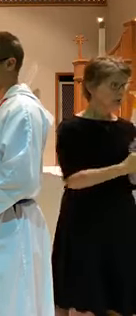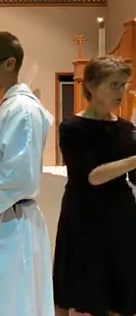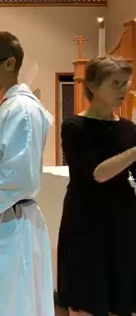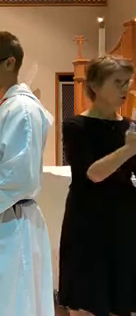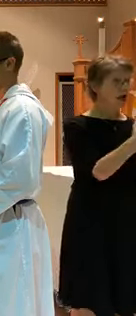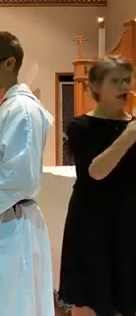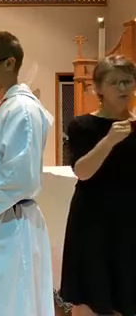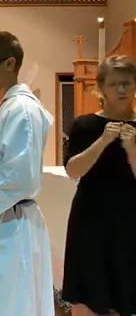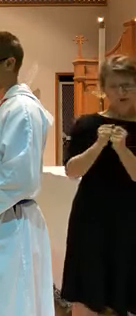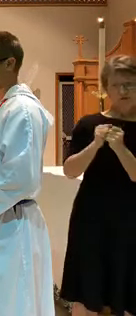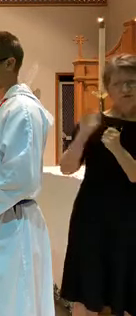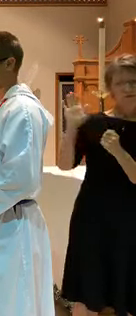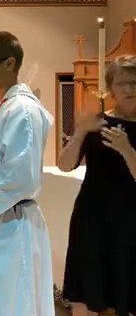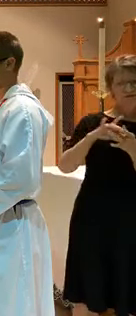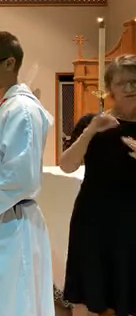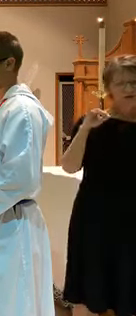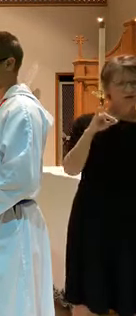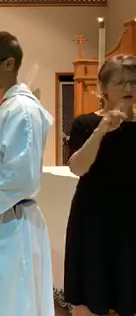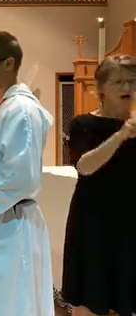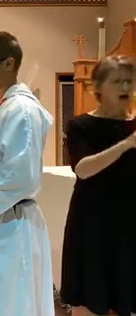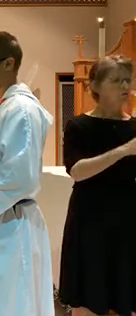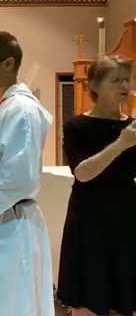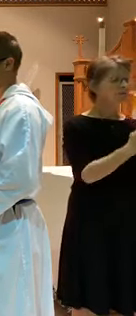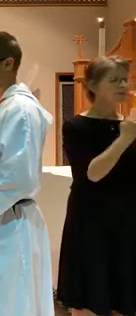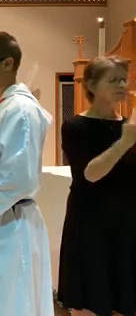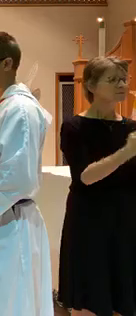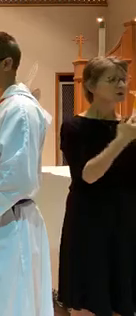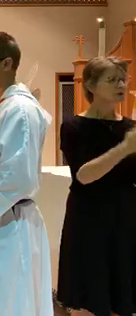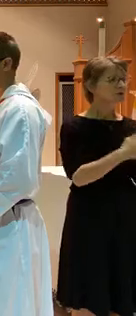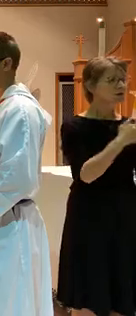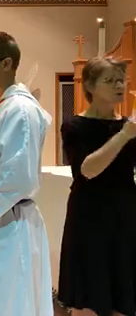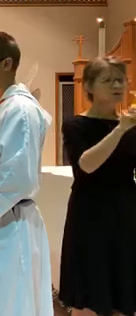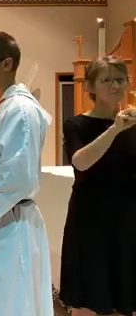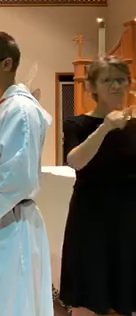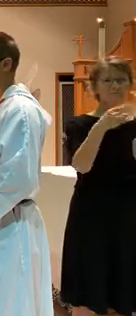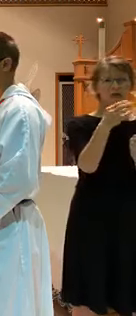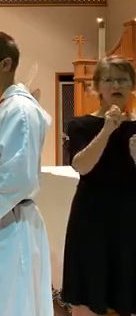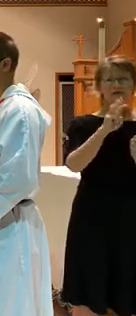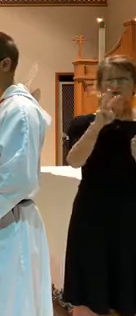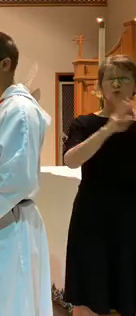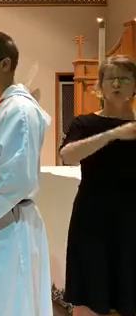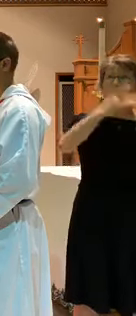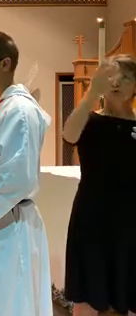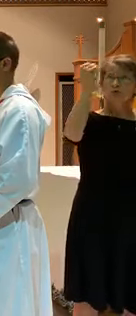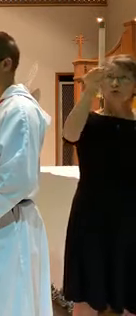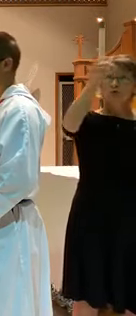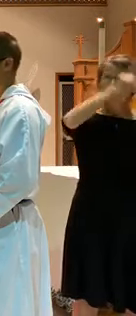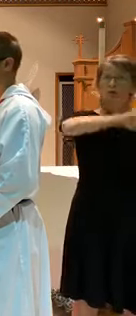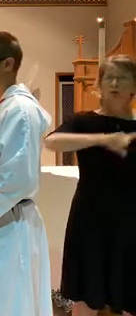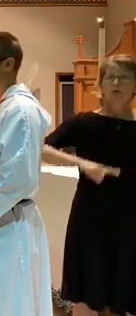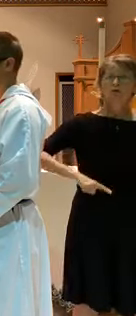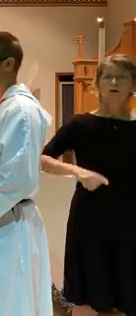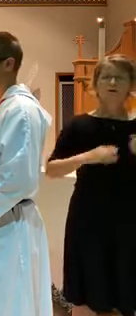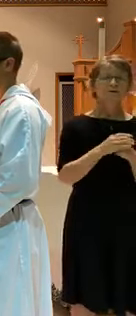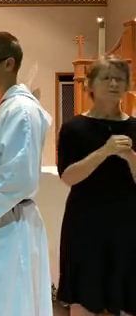you. And with a reading from the Holy Gospel according to Matthew.